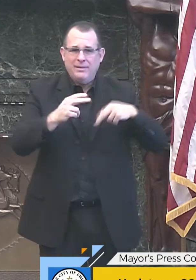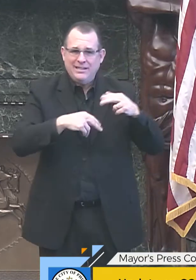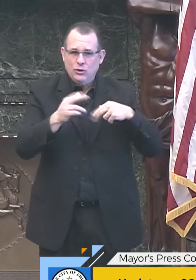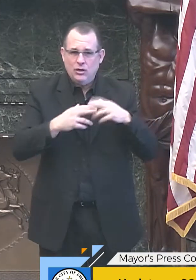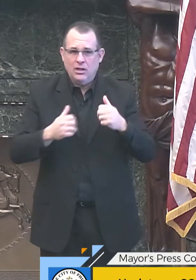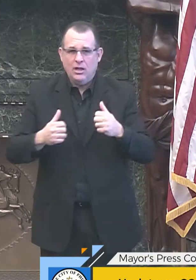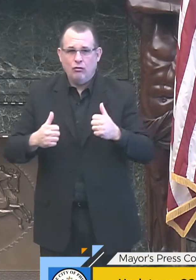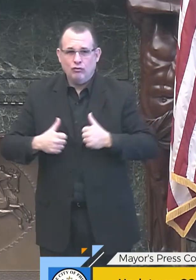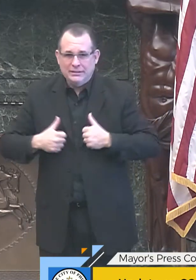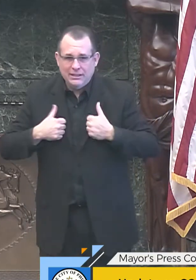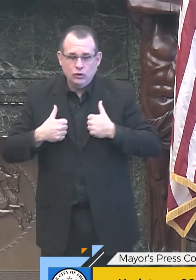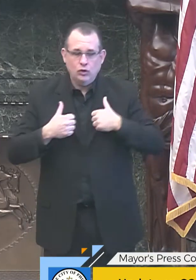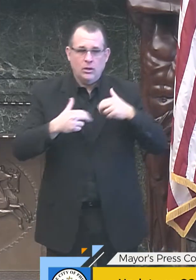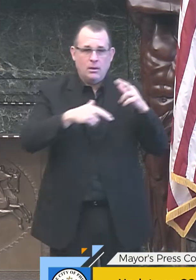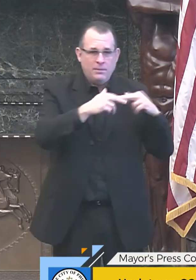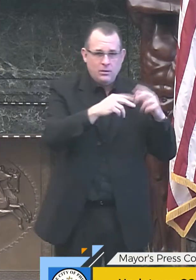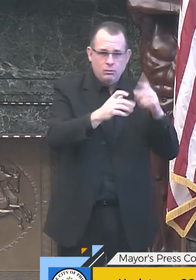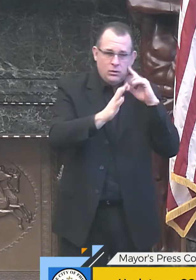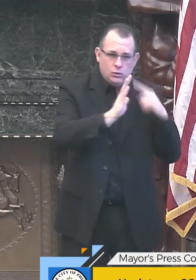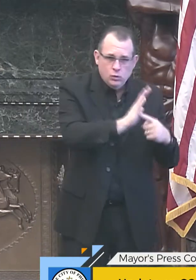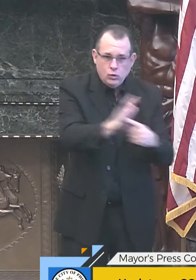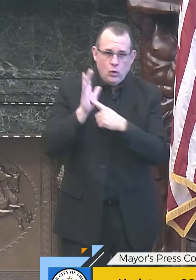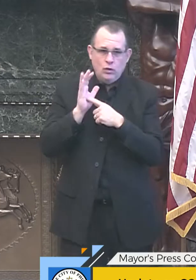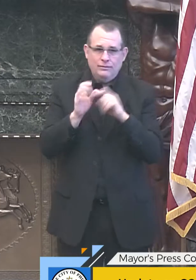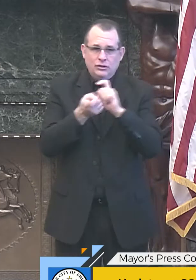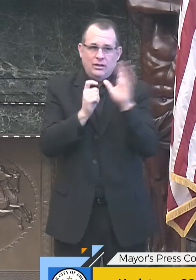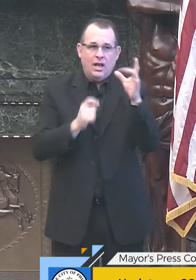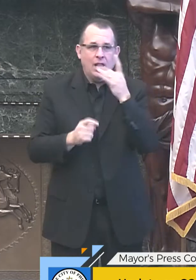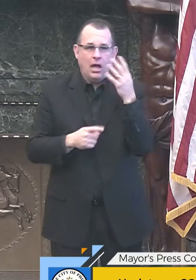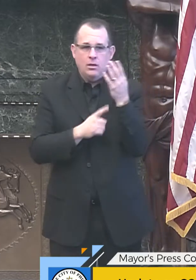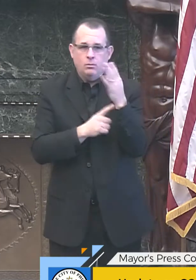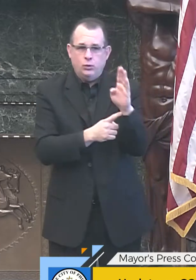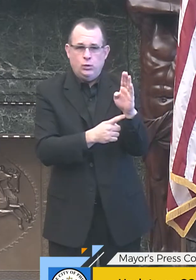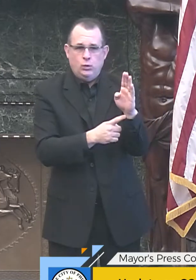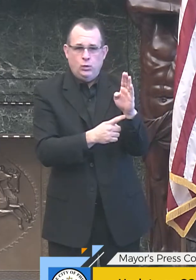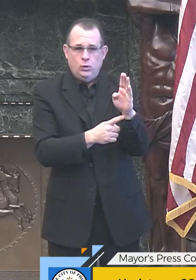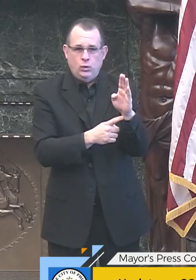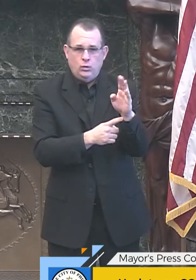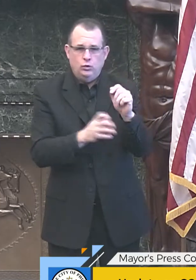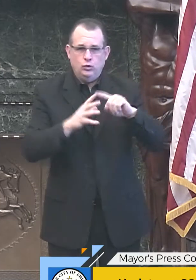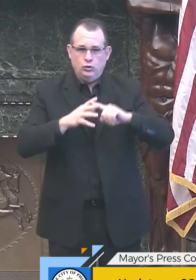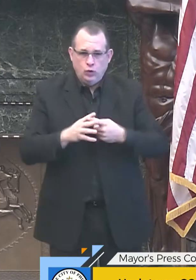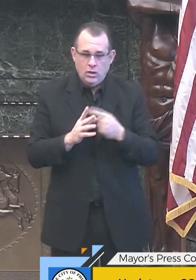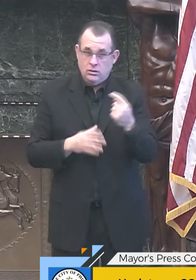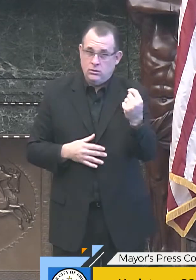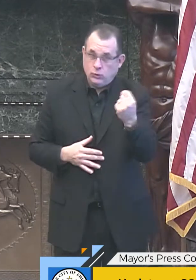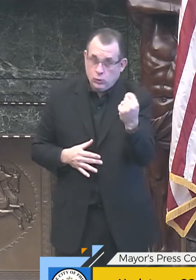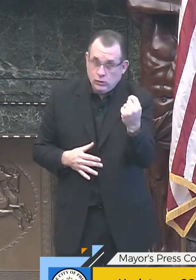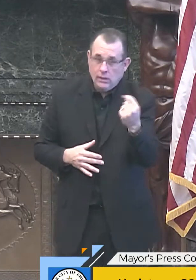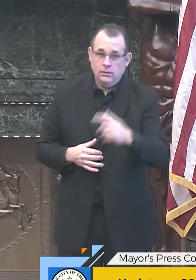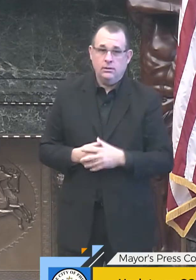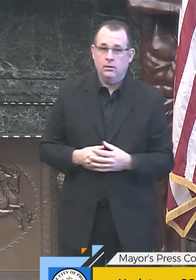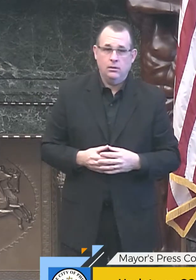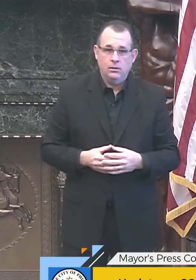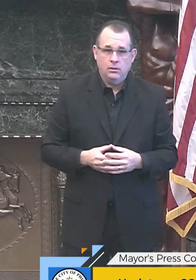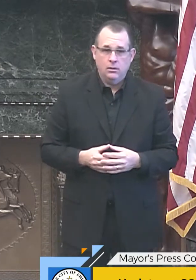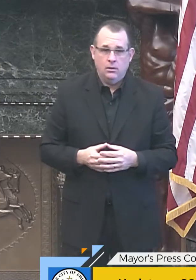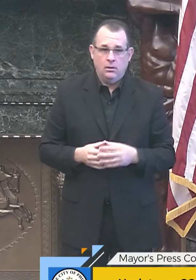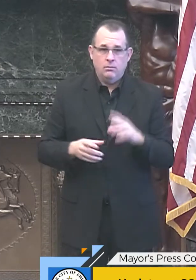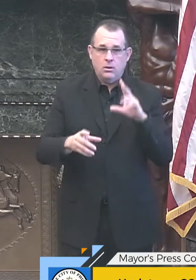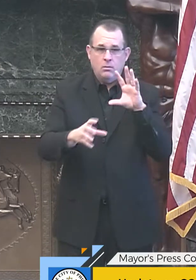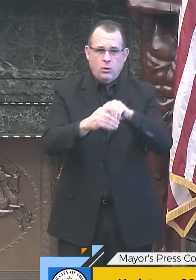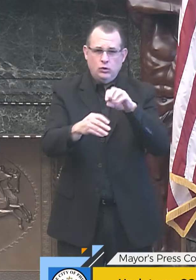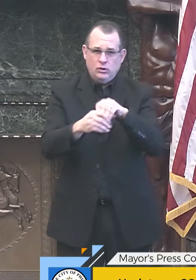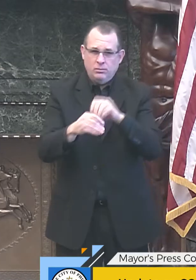to South Philadelphia will change their illumination to blue starting Tuesday, April 7th. Participants include the cultural